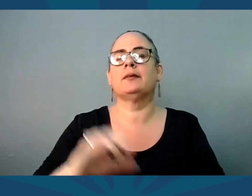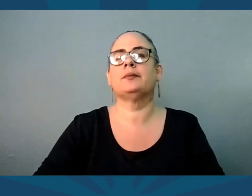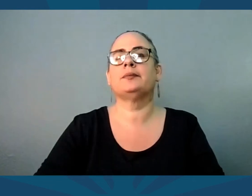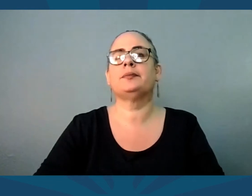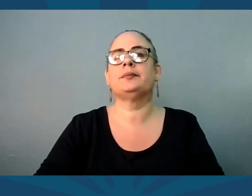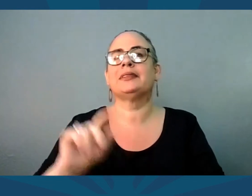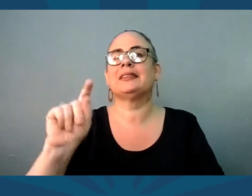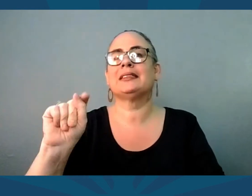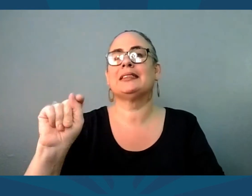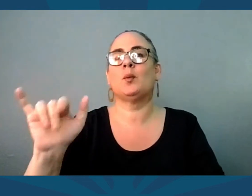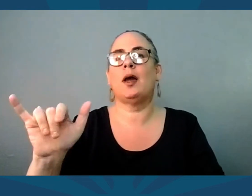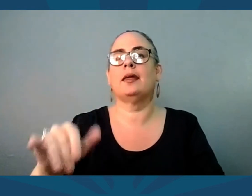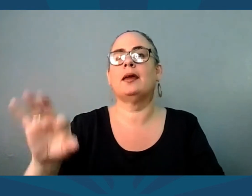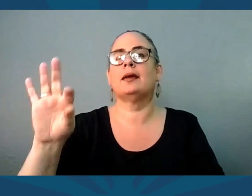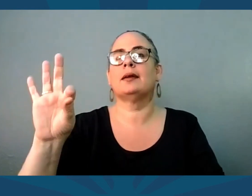928-753-0767,